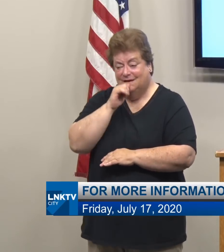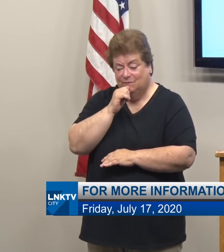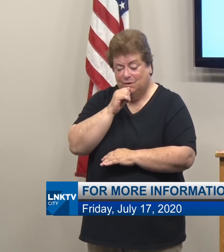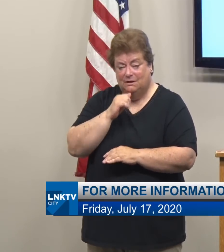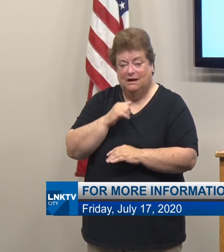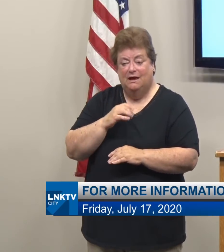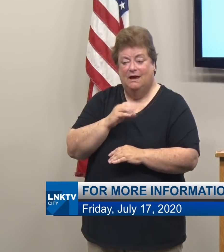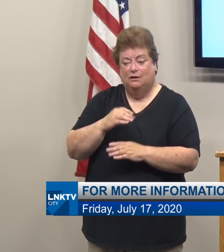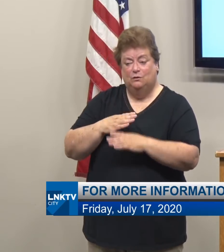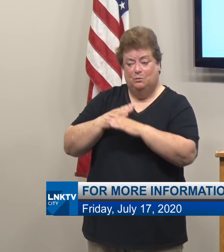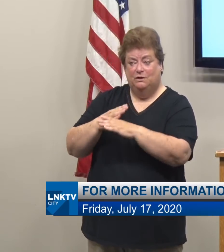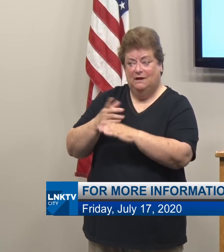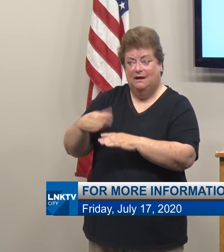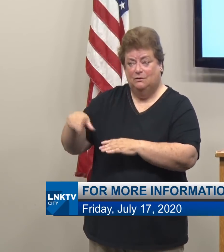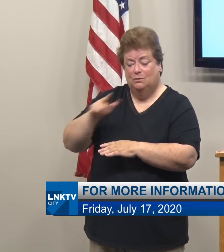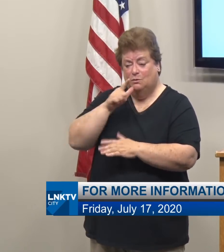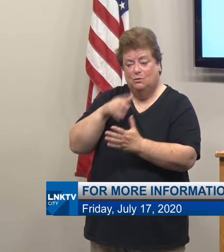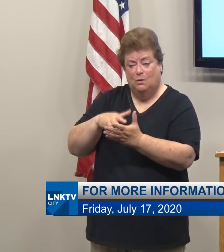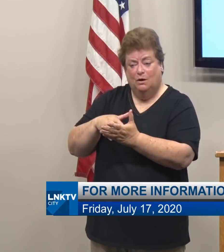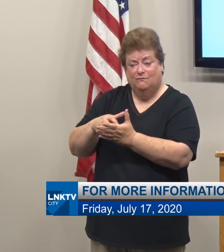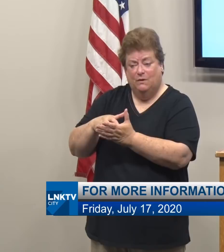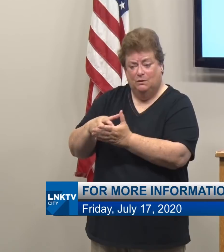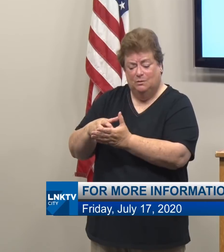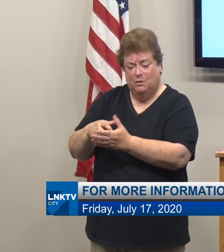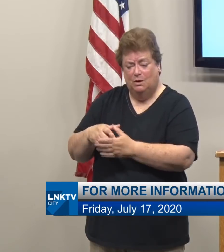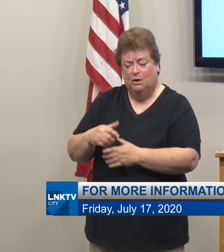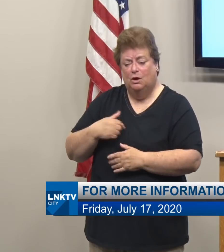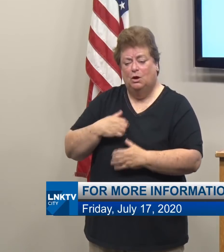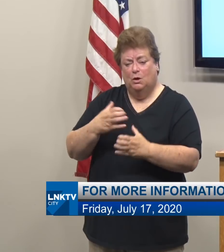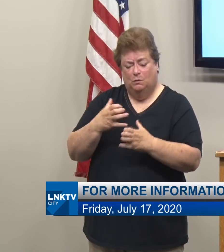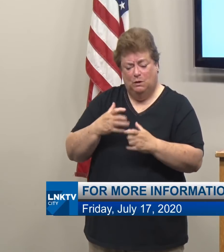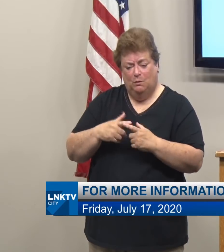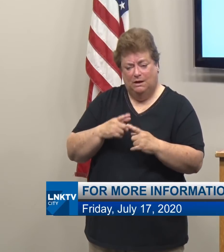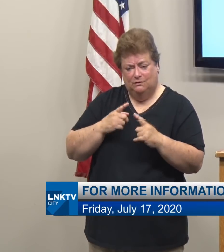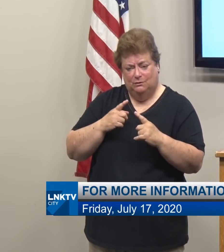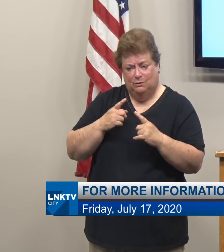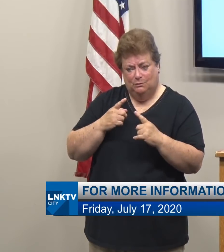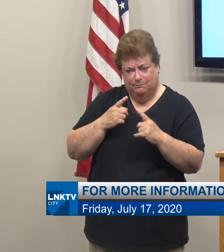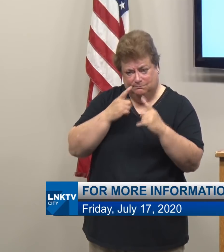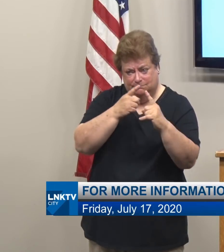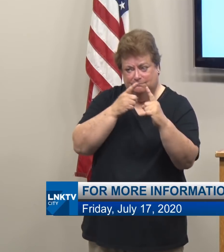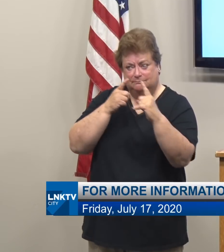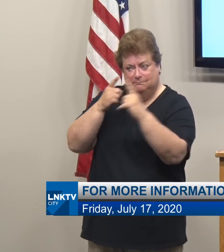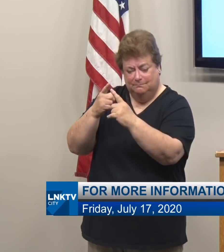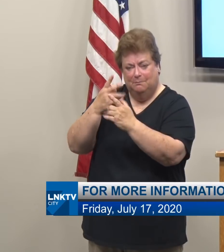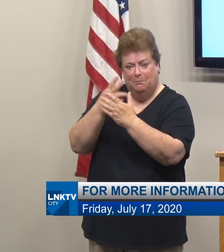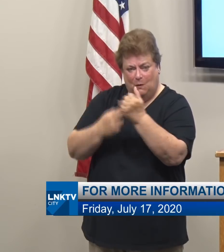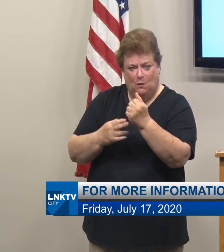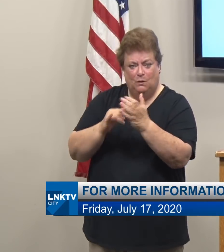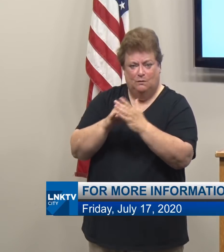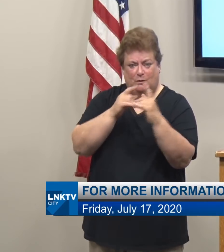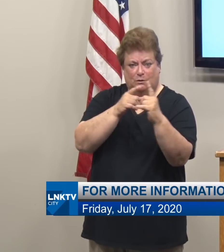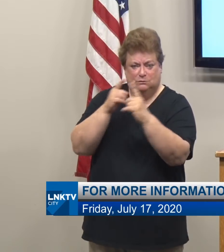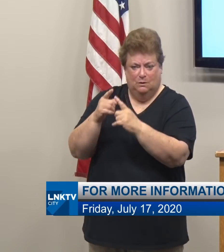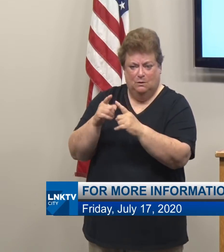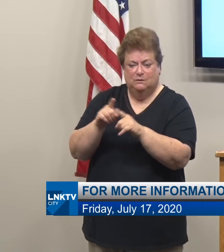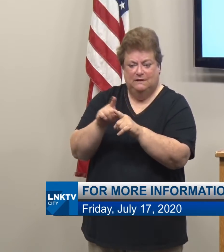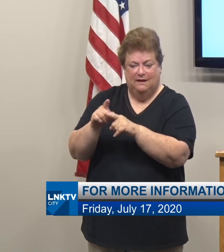among us. We are trying to achieve both of those goals as we navigate this pandemic.